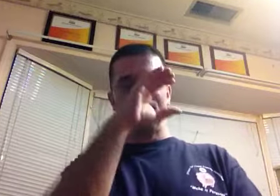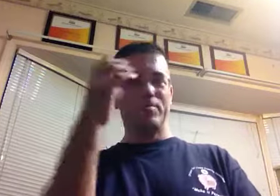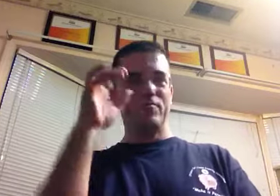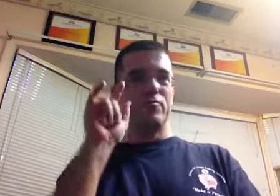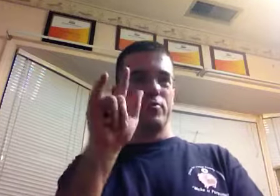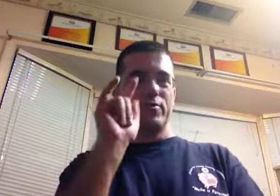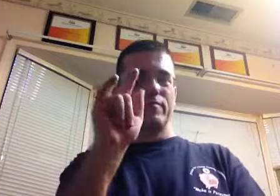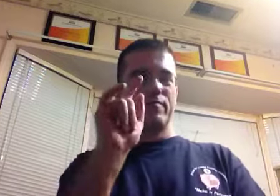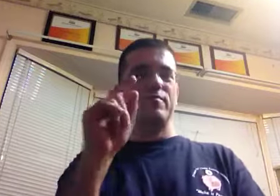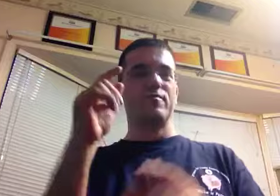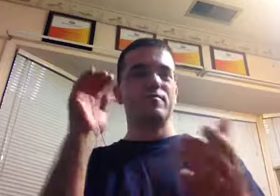okay.